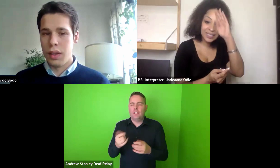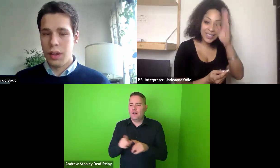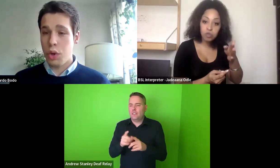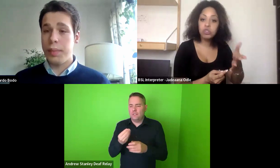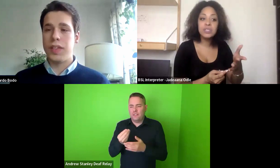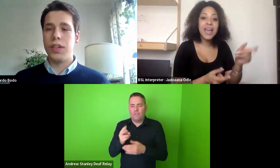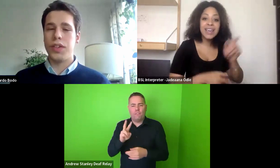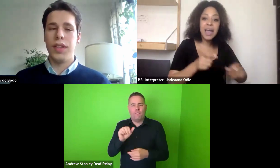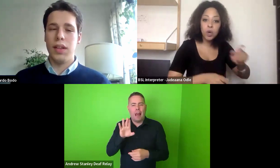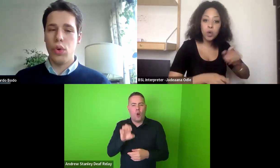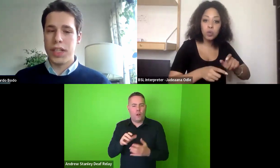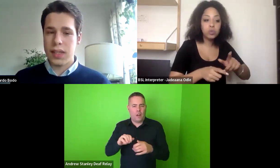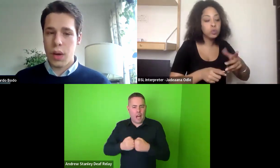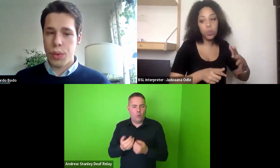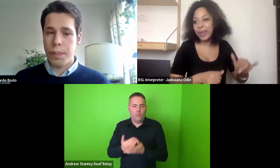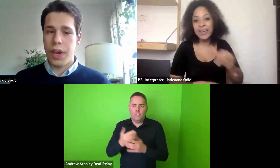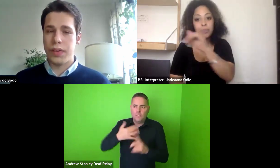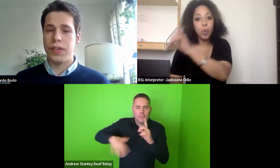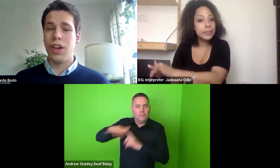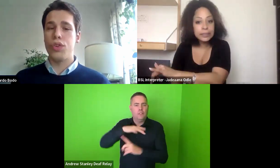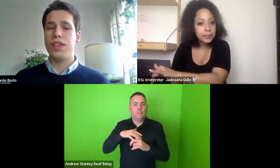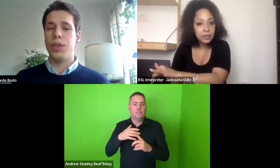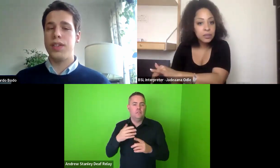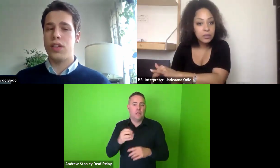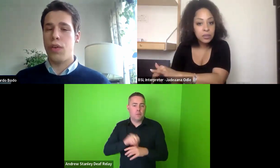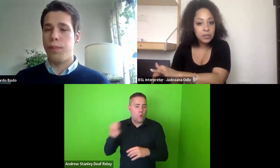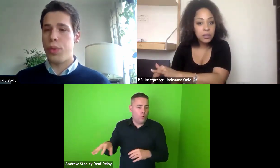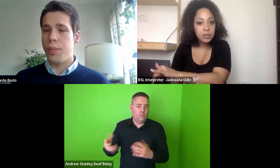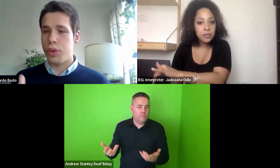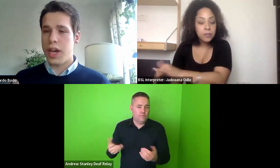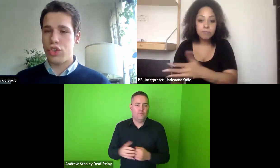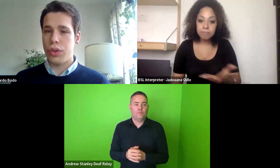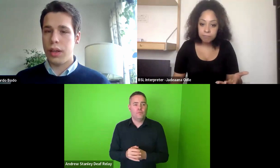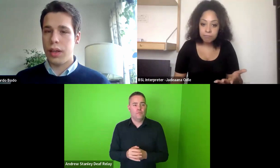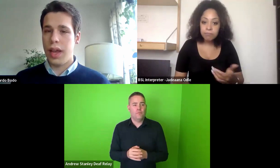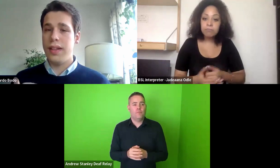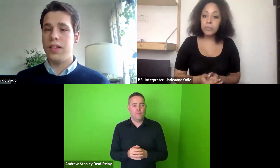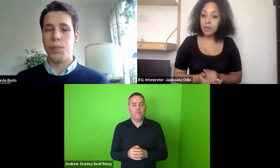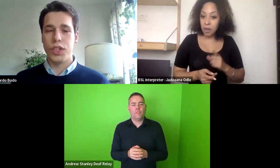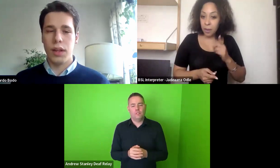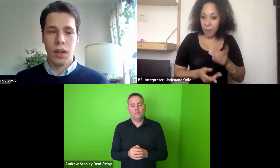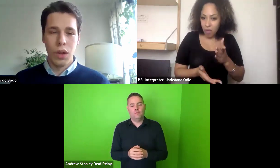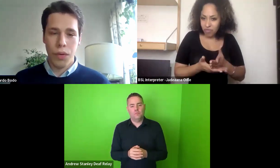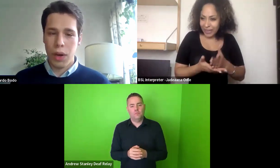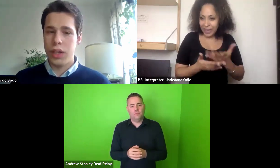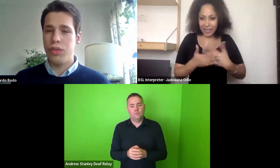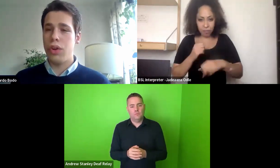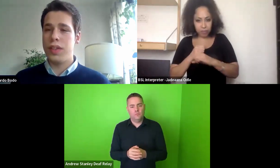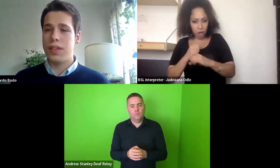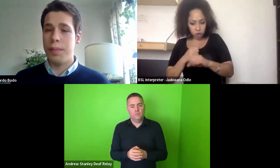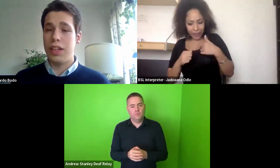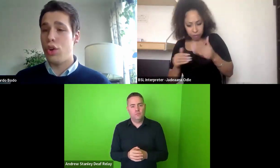exported. What happens here? That the global south bears the consequences of both the production and the disposal of